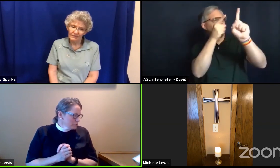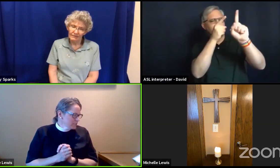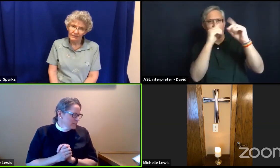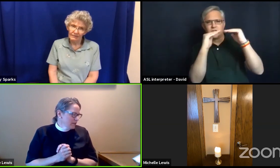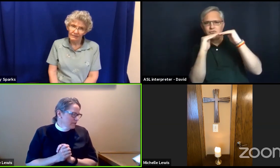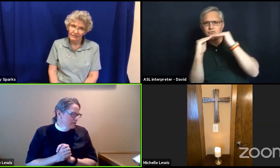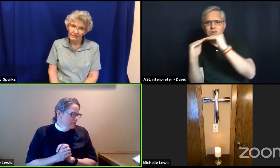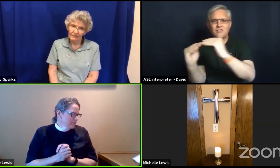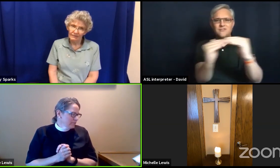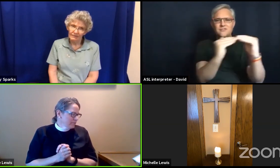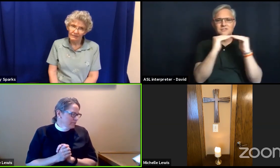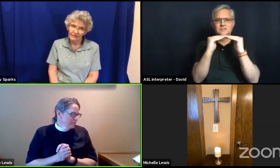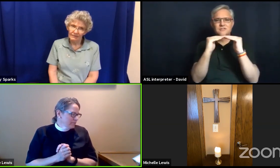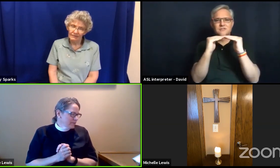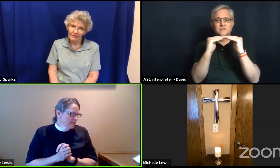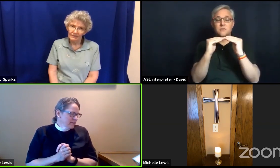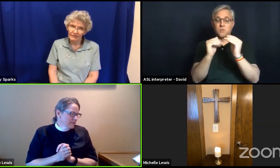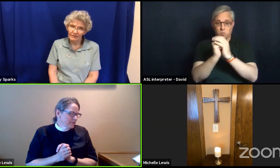worship together,